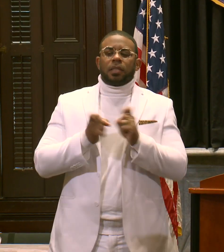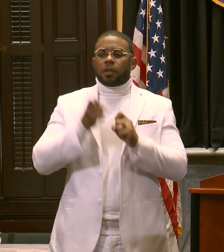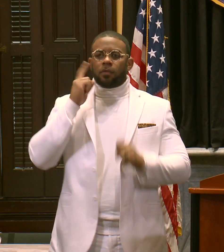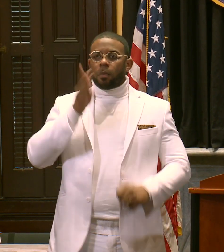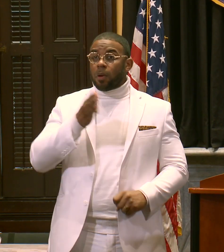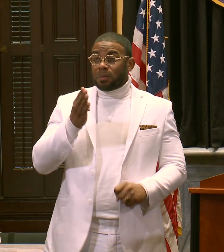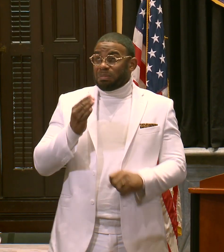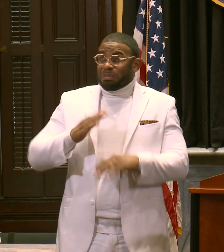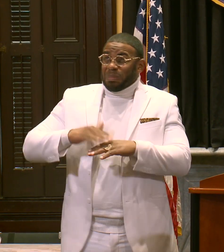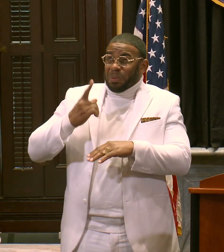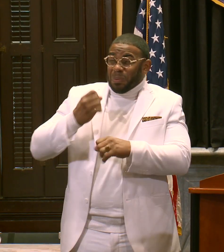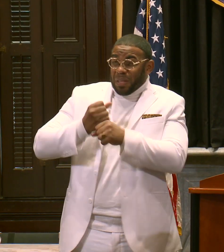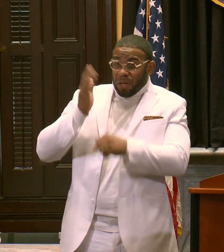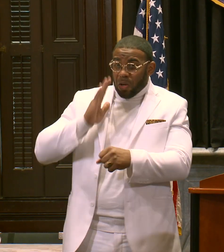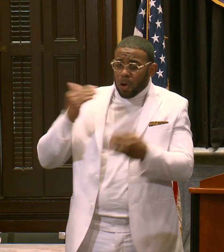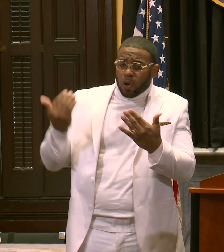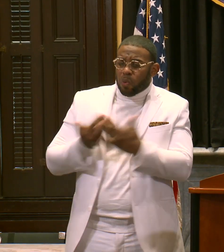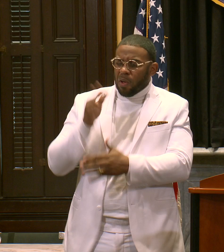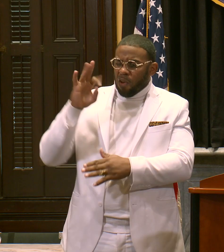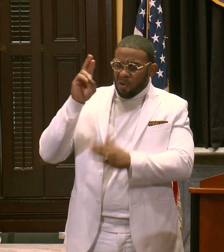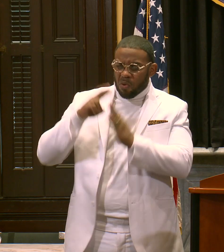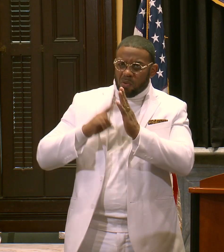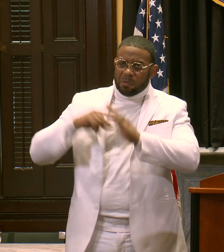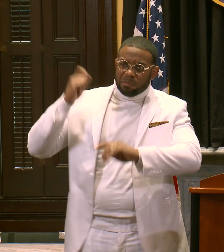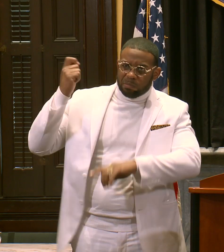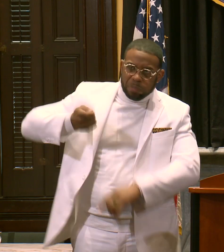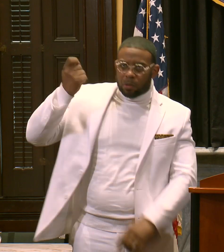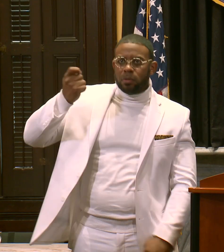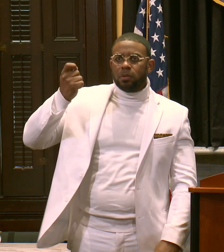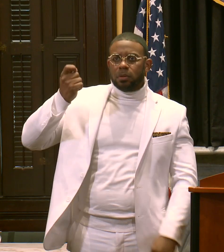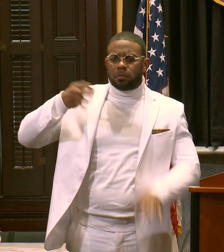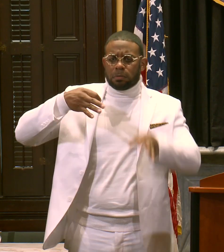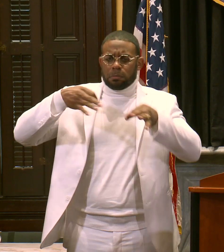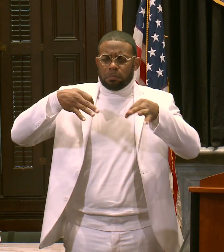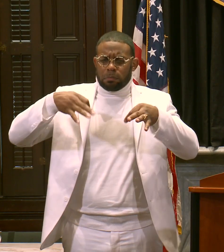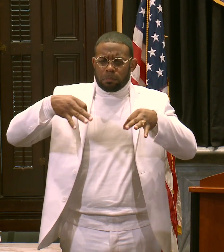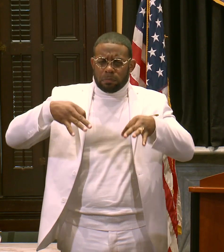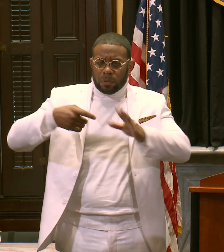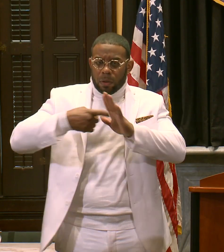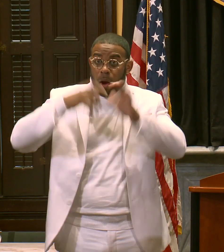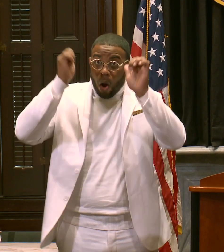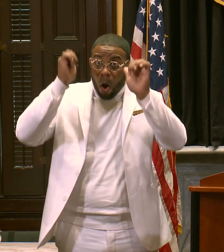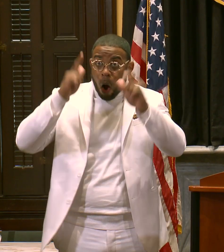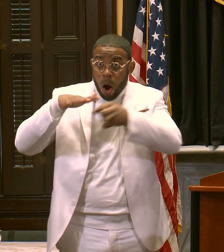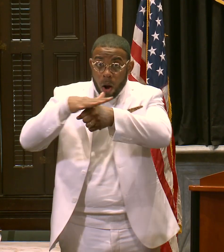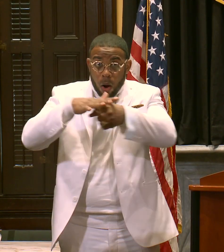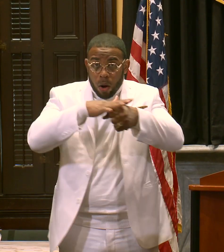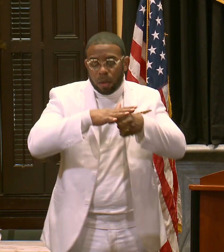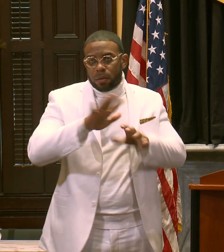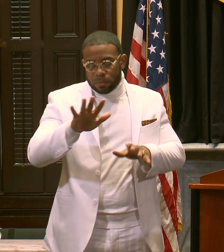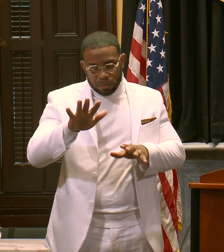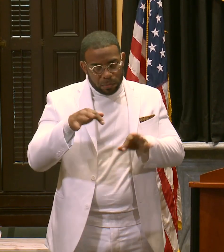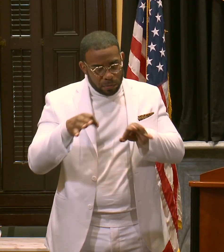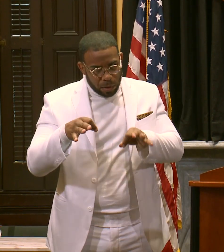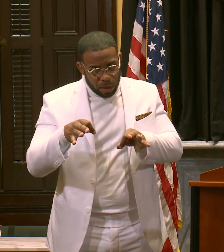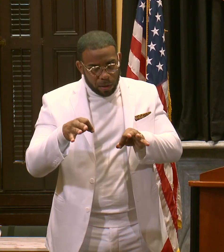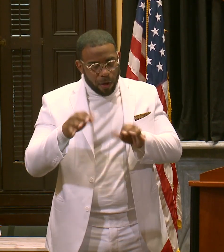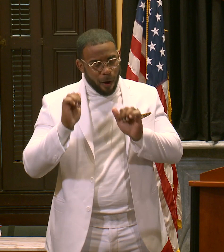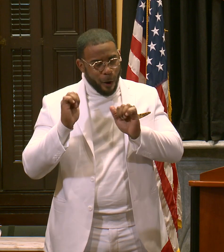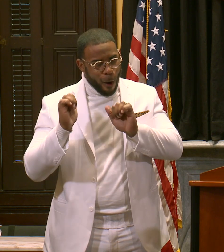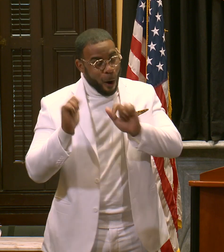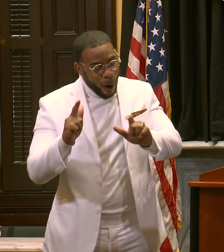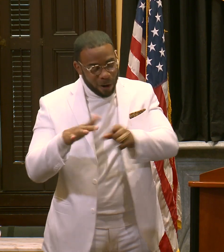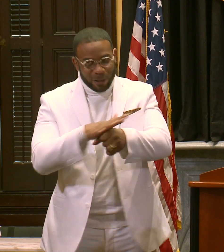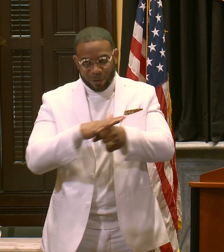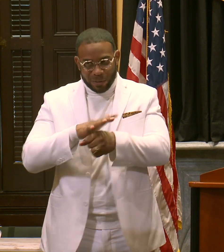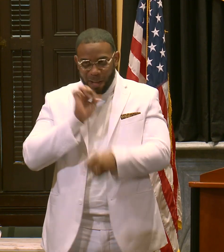than a year ago, a new federal rule came down outlining the requirement that all jurisdictions, and I'll say that again, that